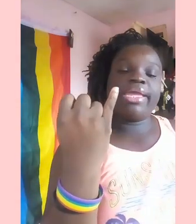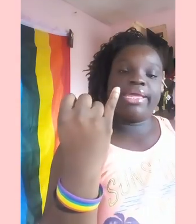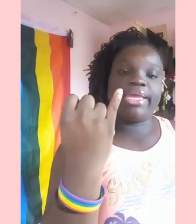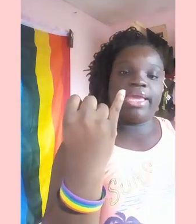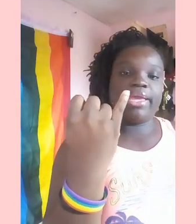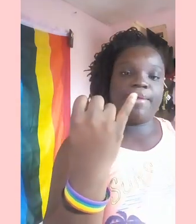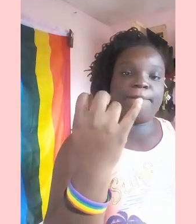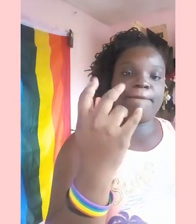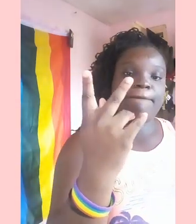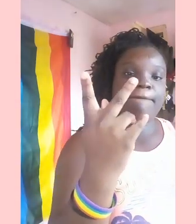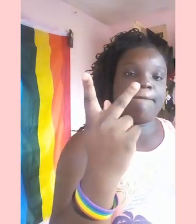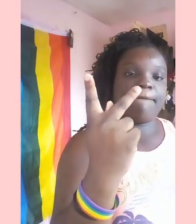K,